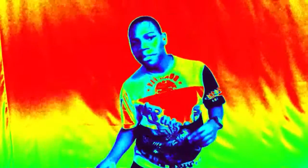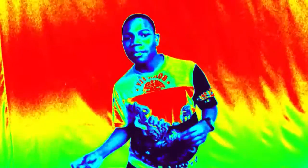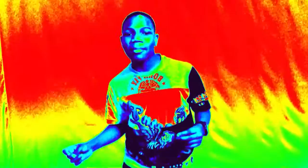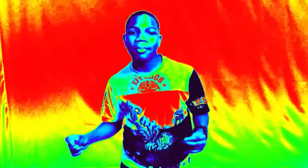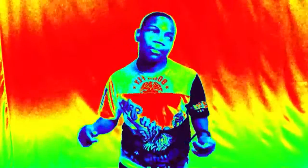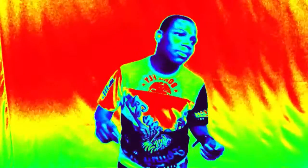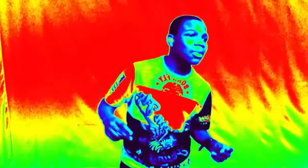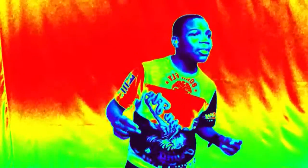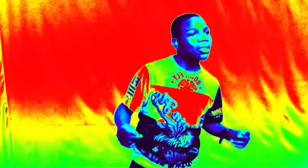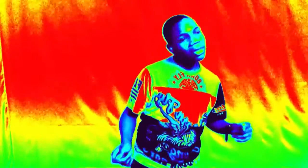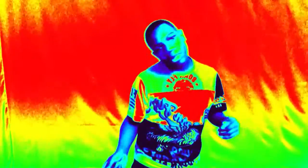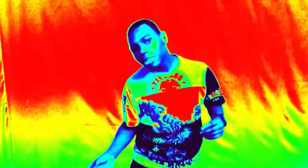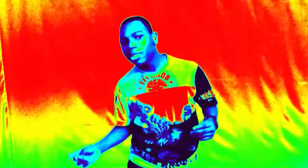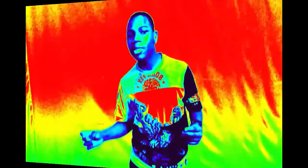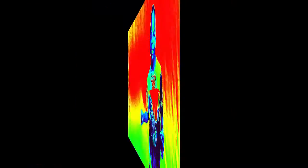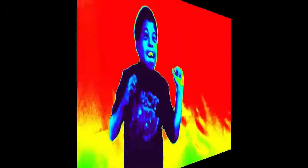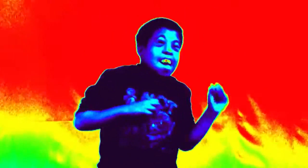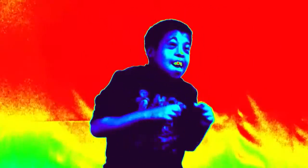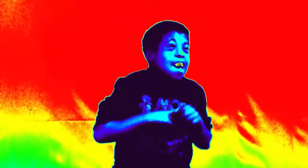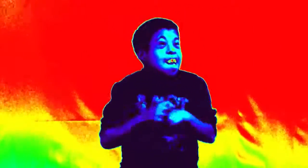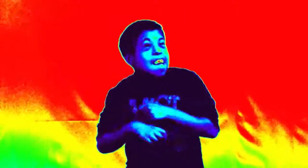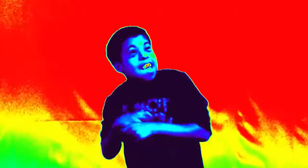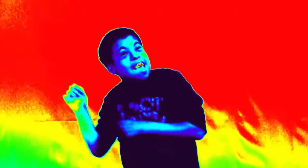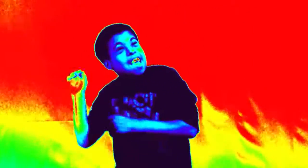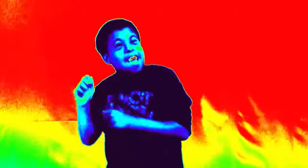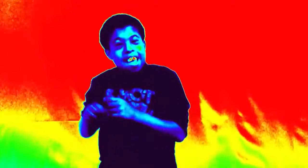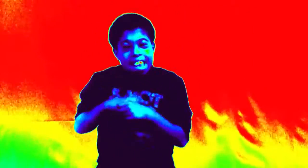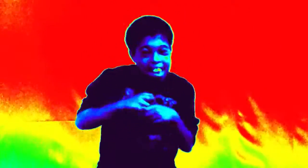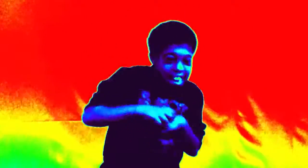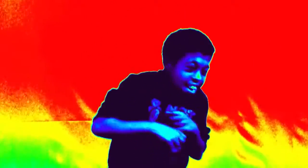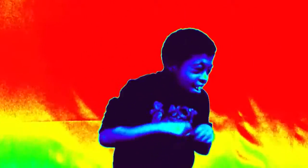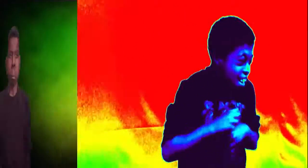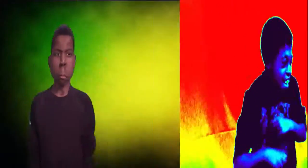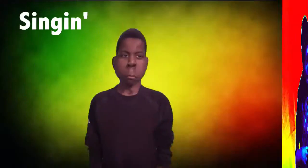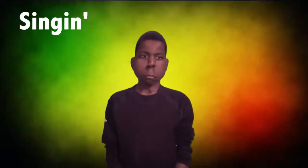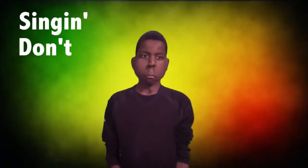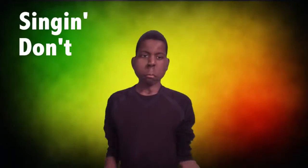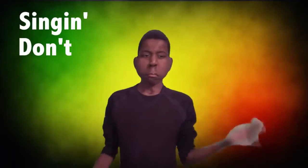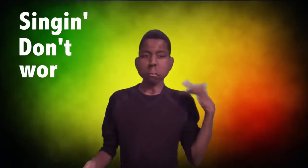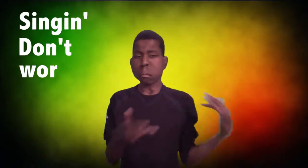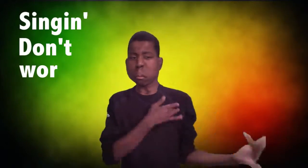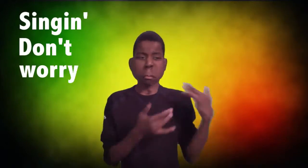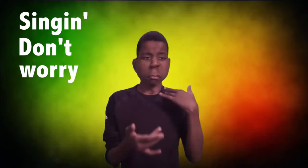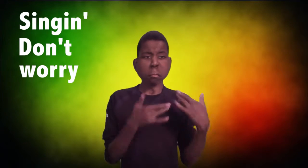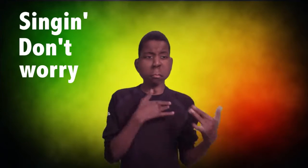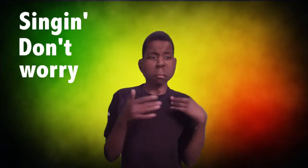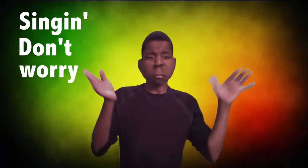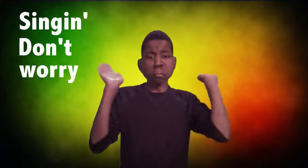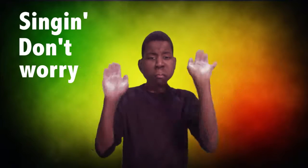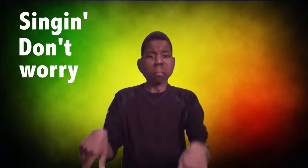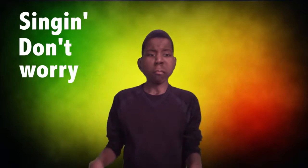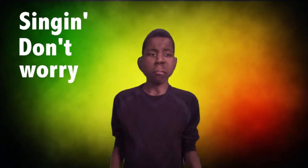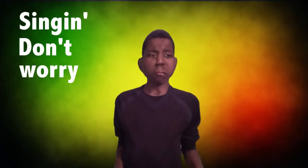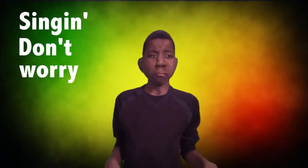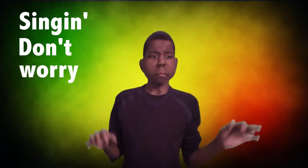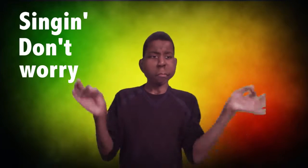Gonna be alright When you don't worry Don't